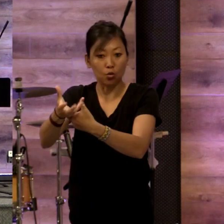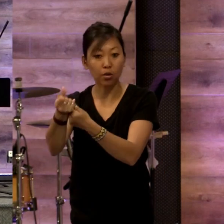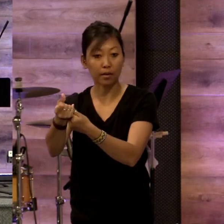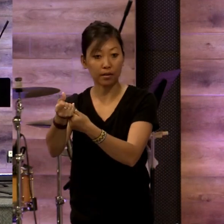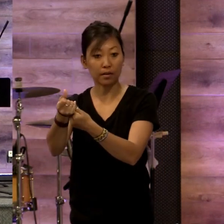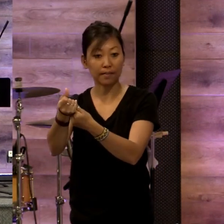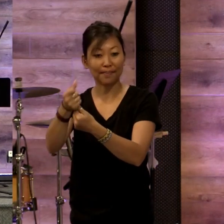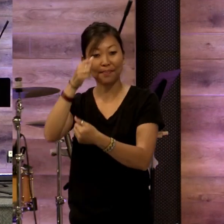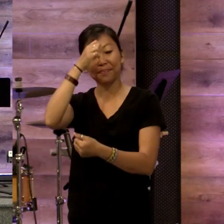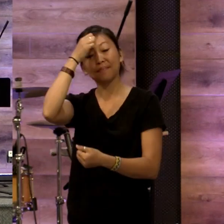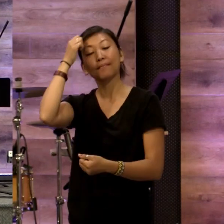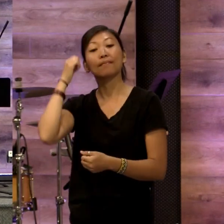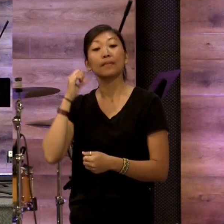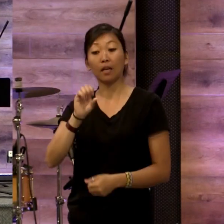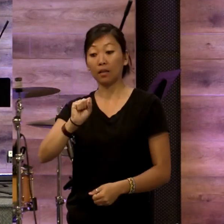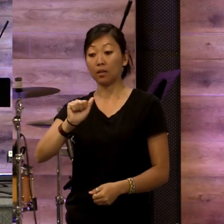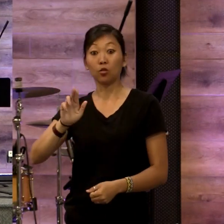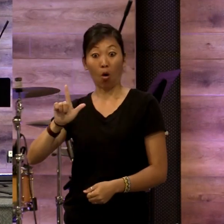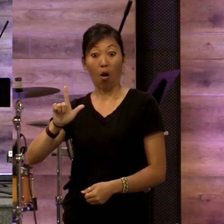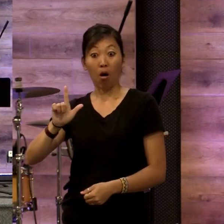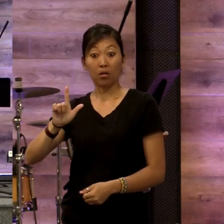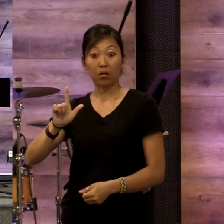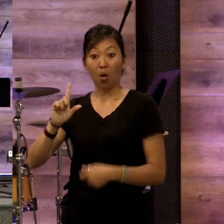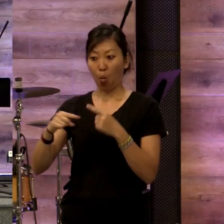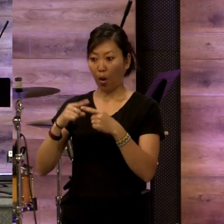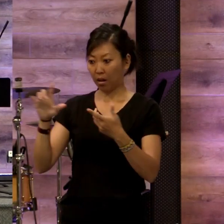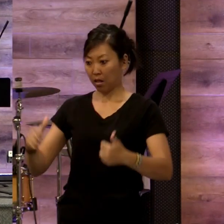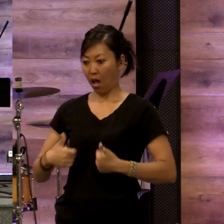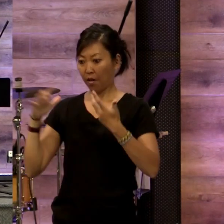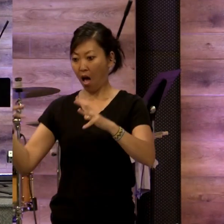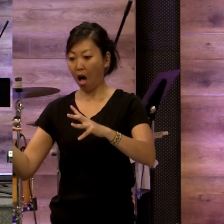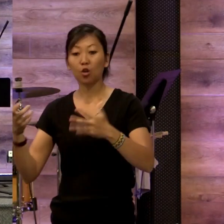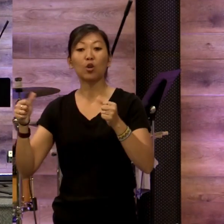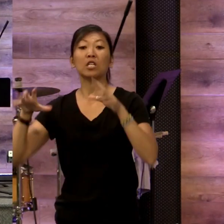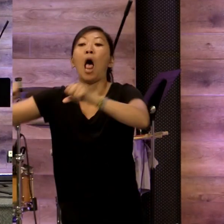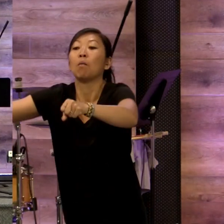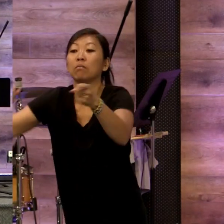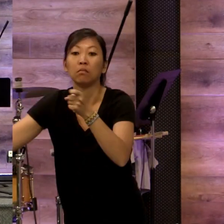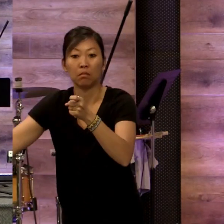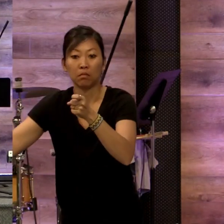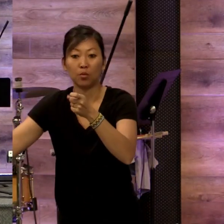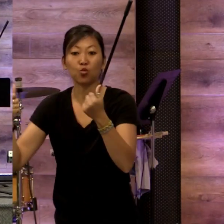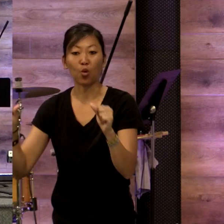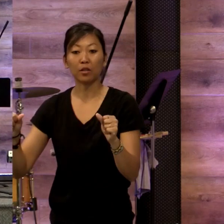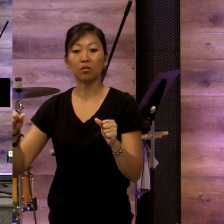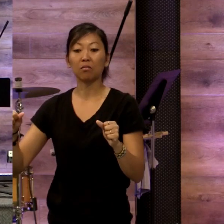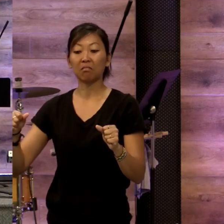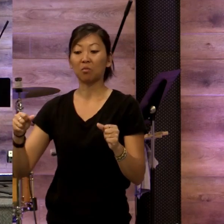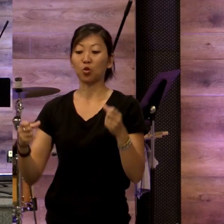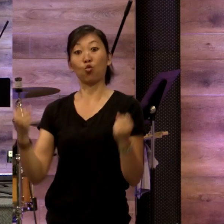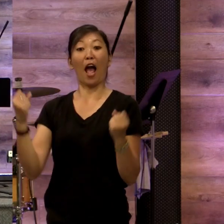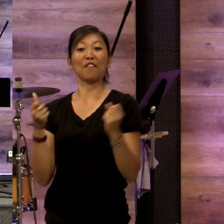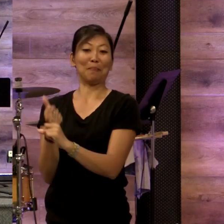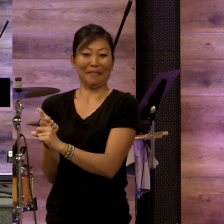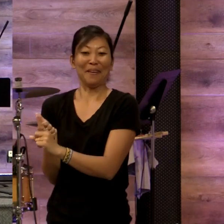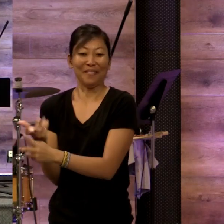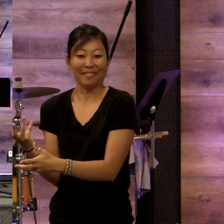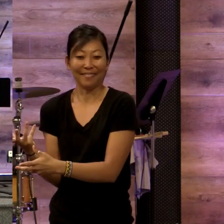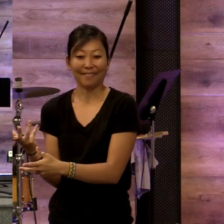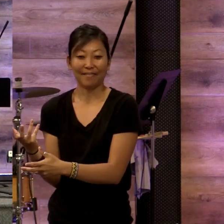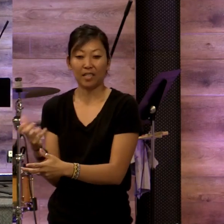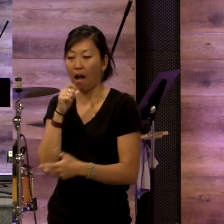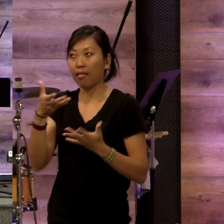Saul, when presented with the opportunity, tried to seize control and eliminate the threat. David, when presented